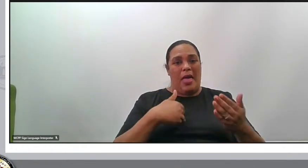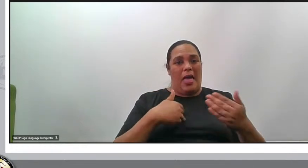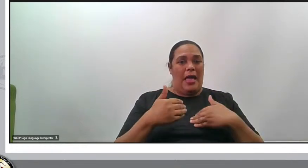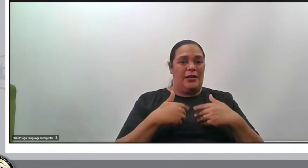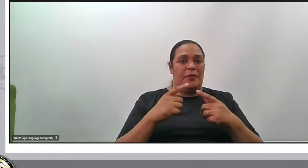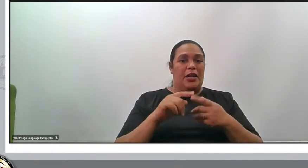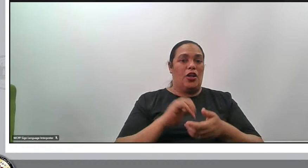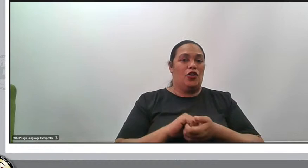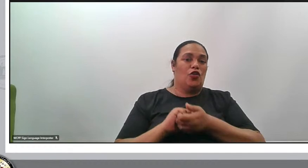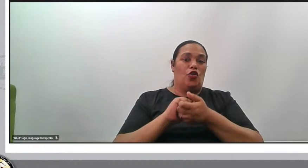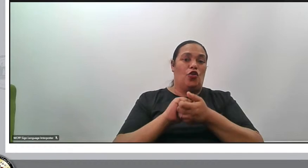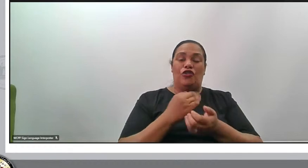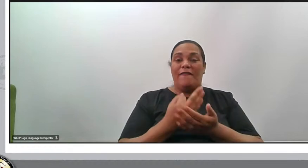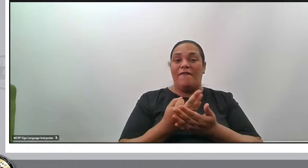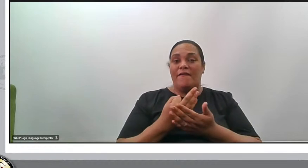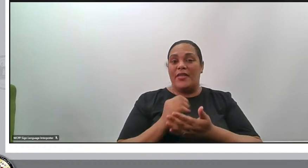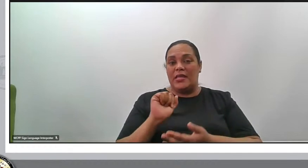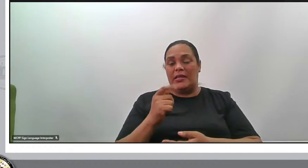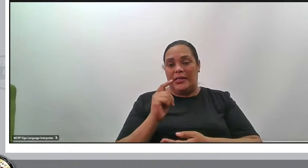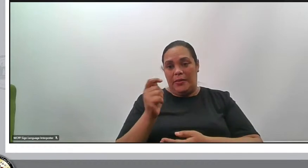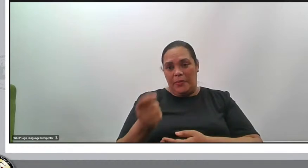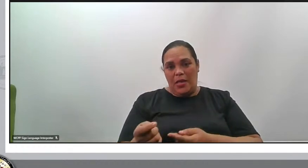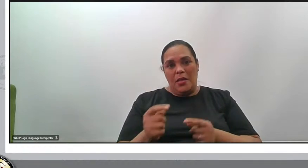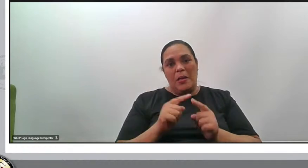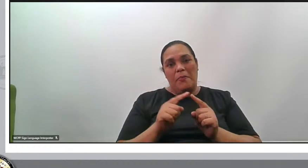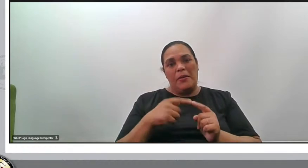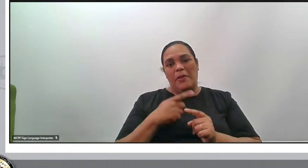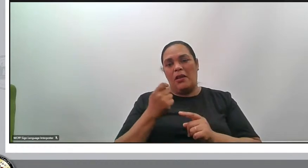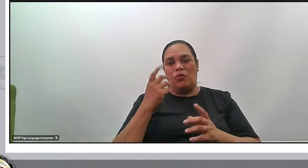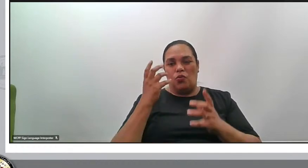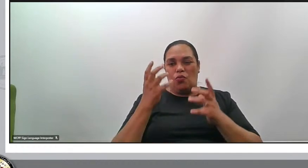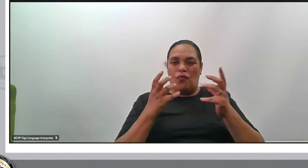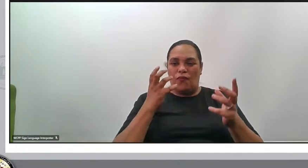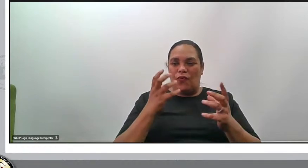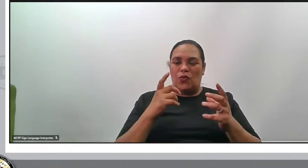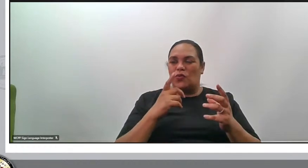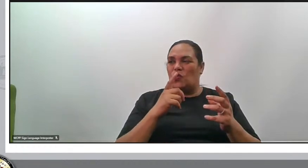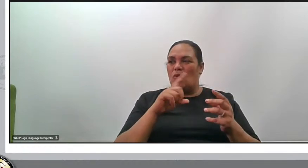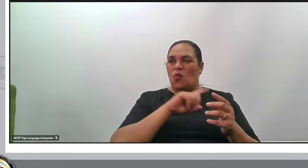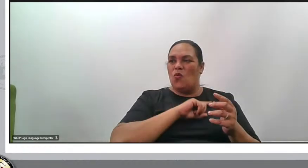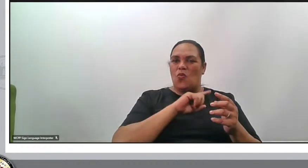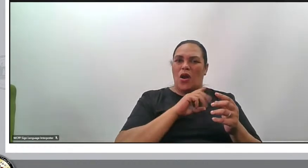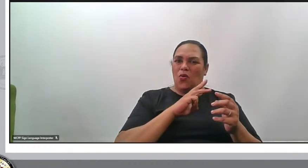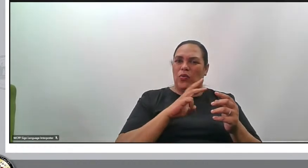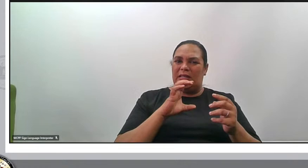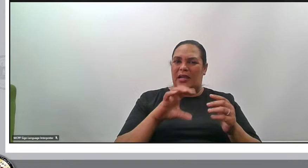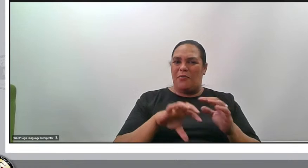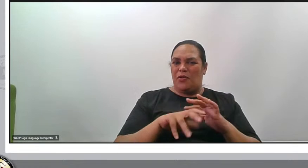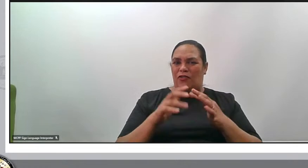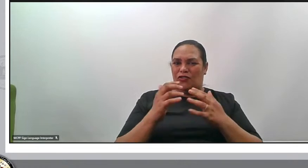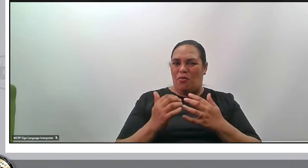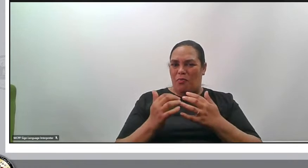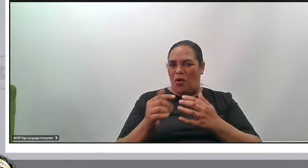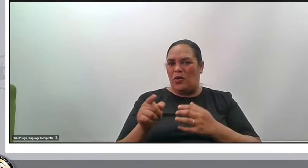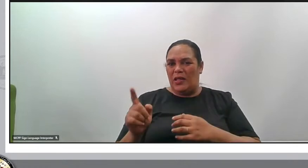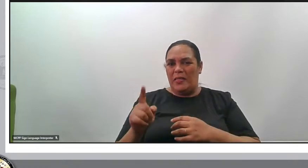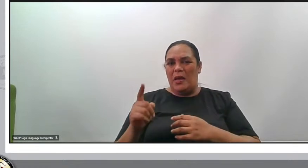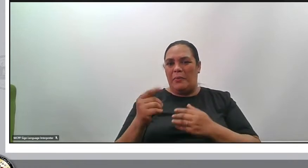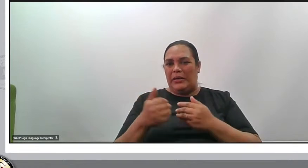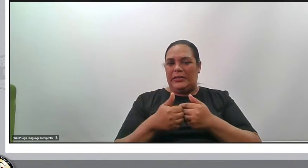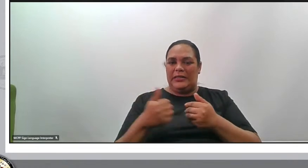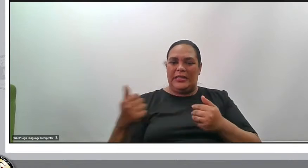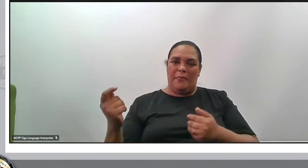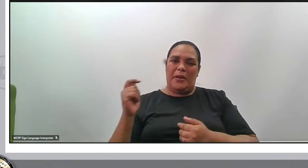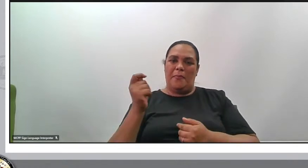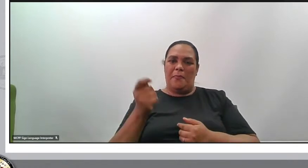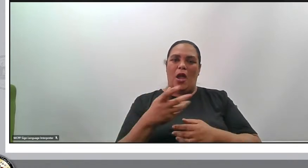and association fees. So I'm a little bit confused as to why the Western Cape Provincial Parliament has to separately pay